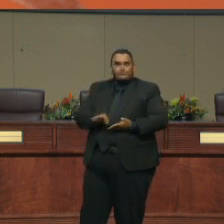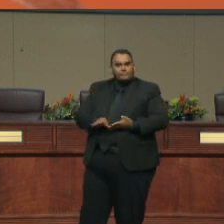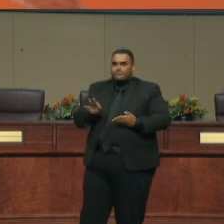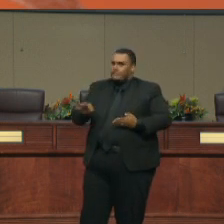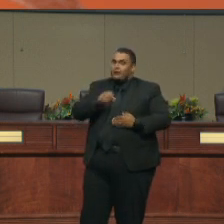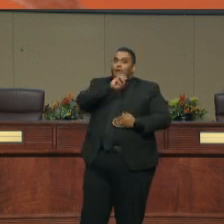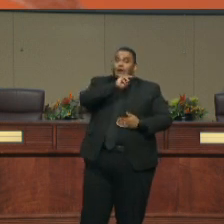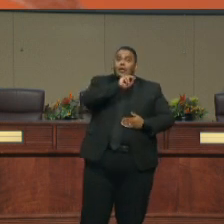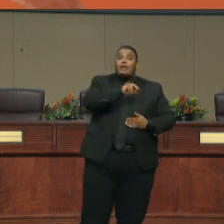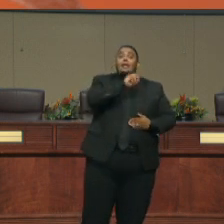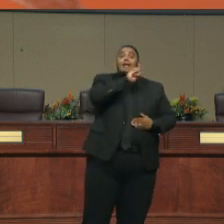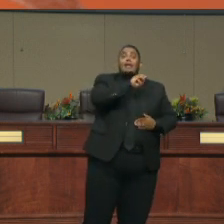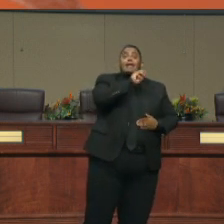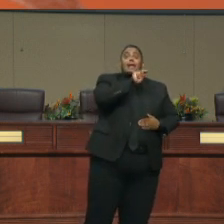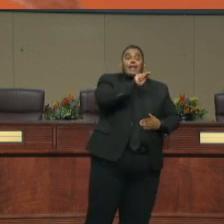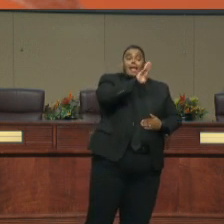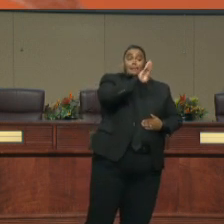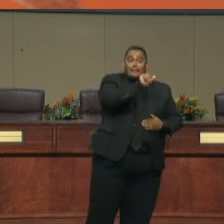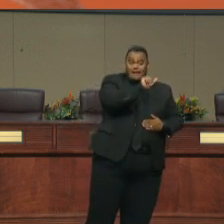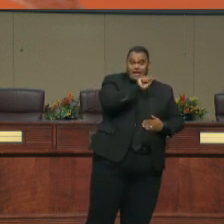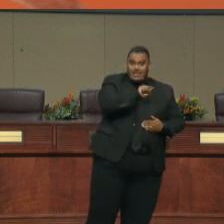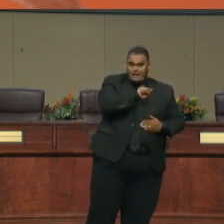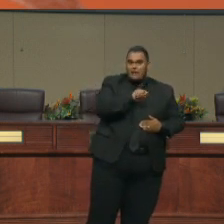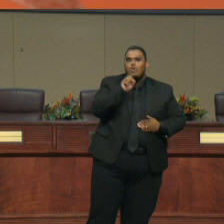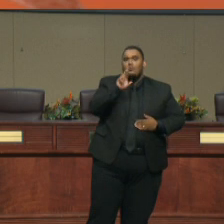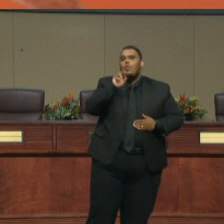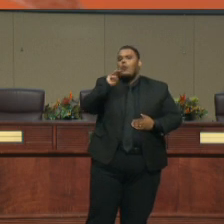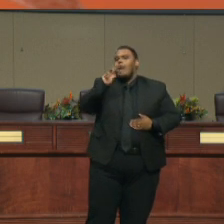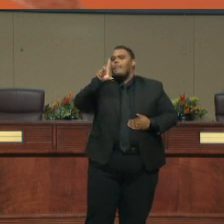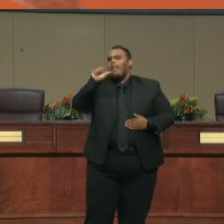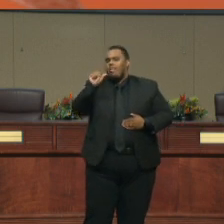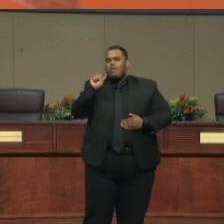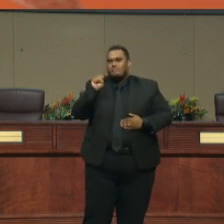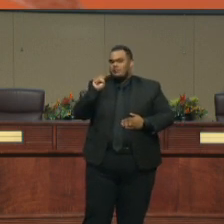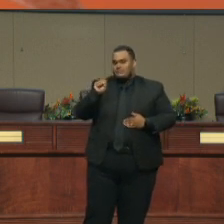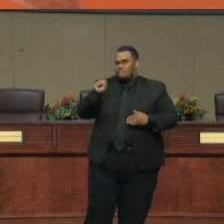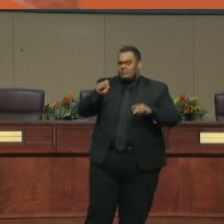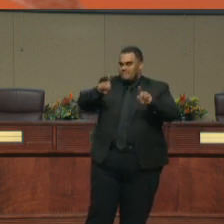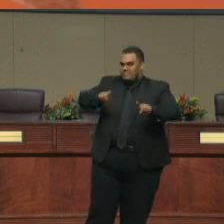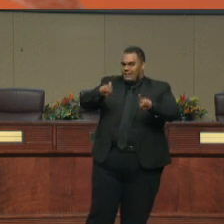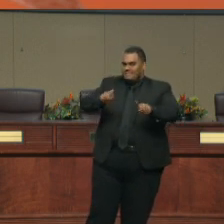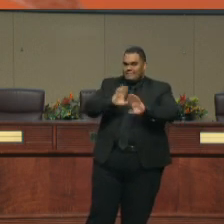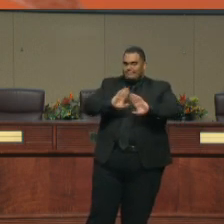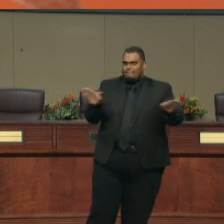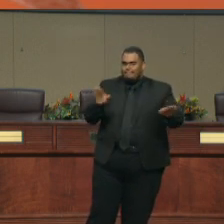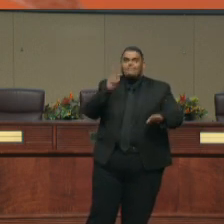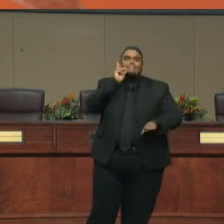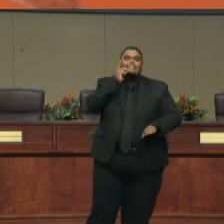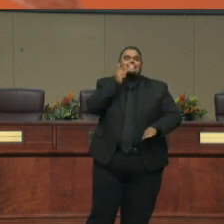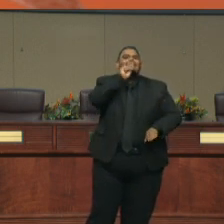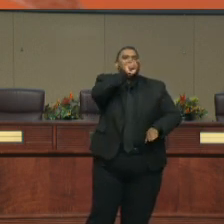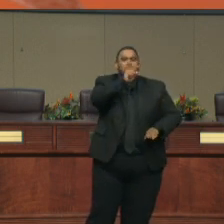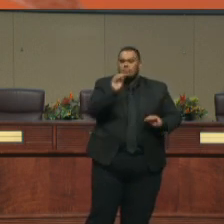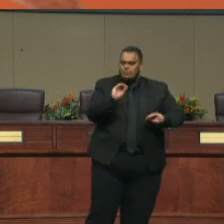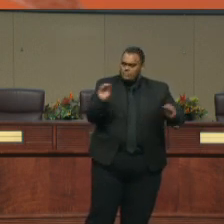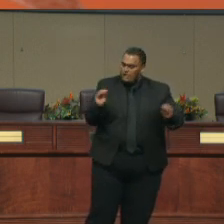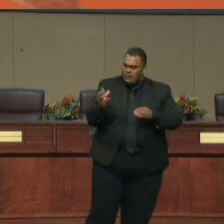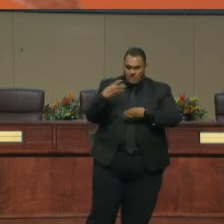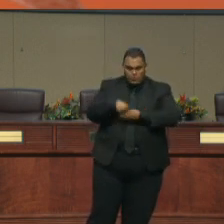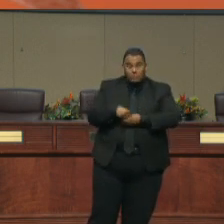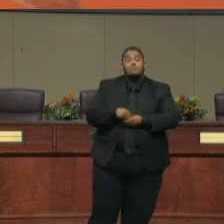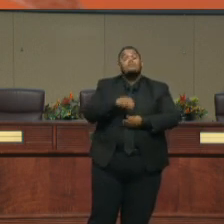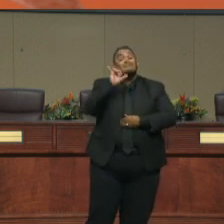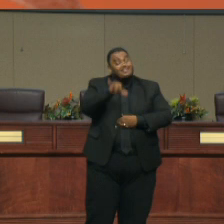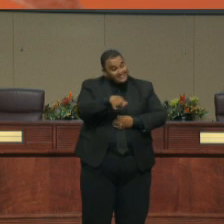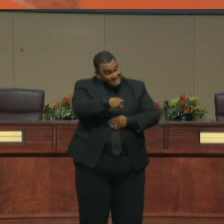MLA of the NBA. The idea is to, although those tests are done in our county and they should count and